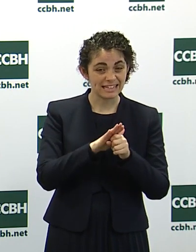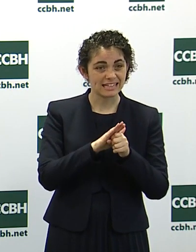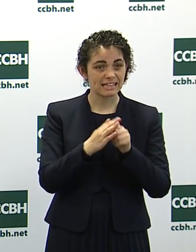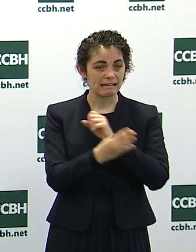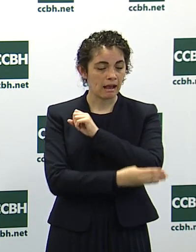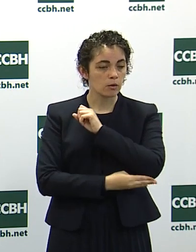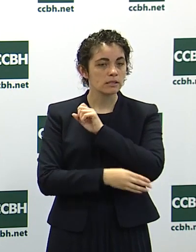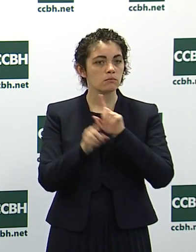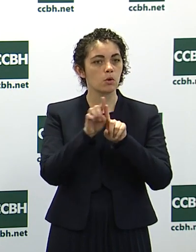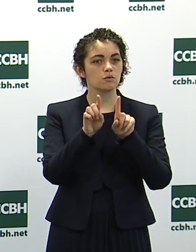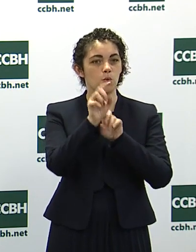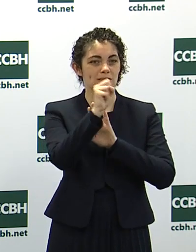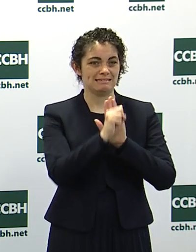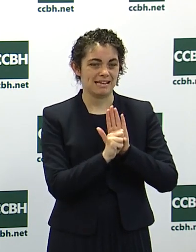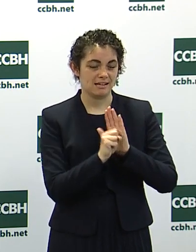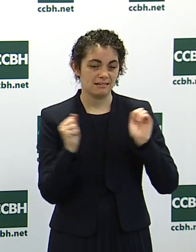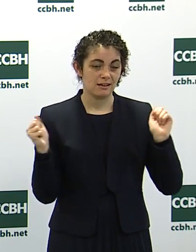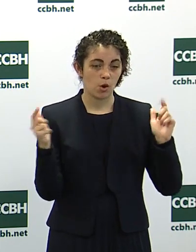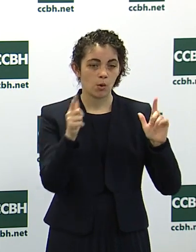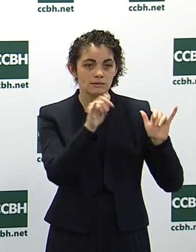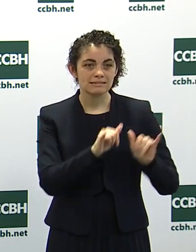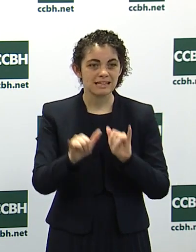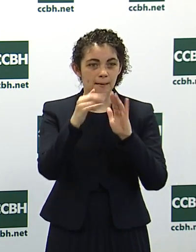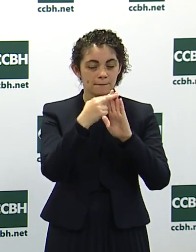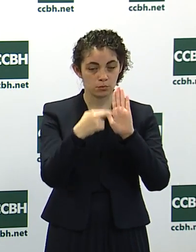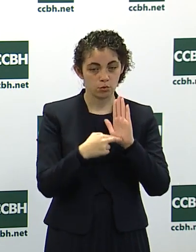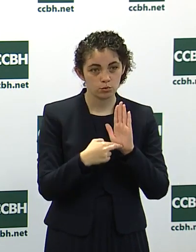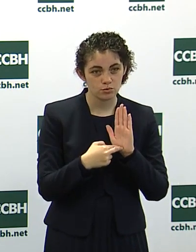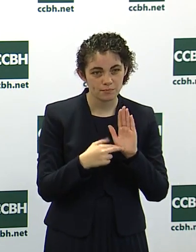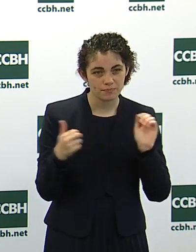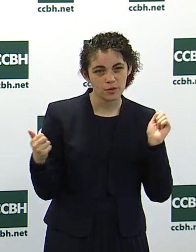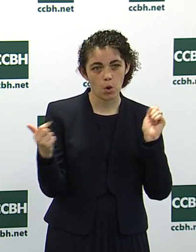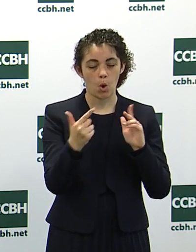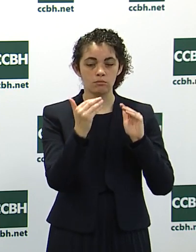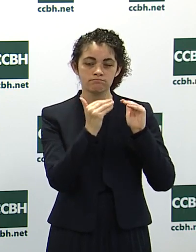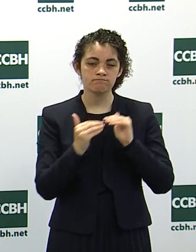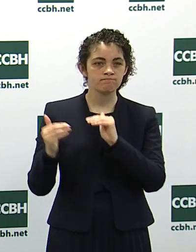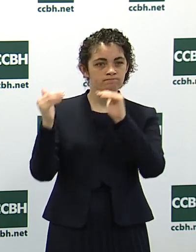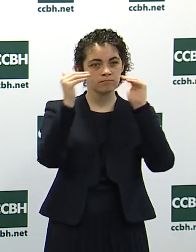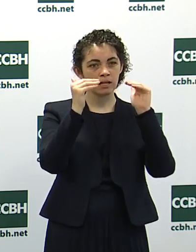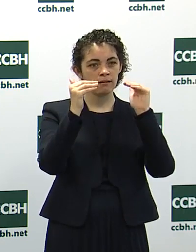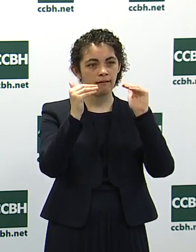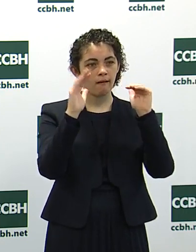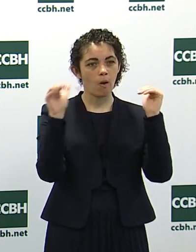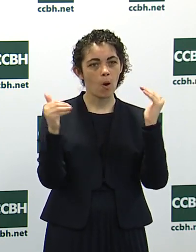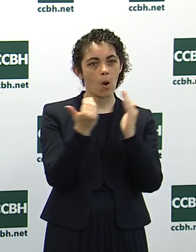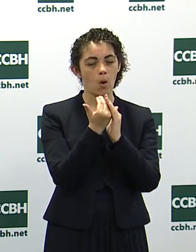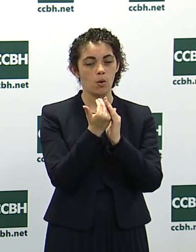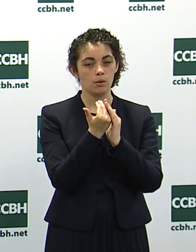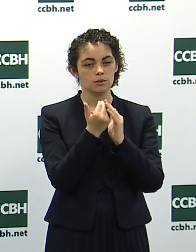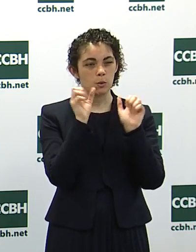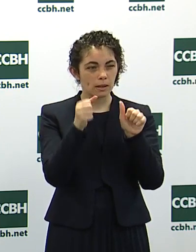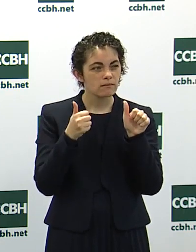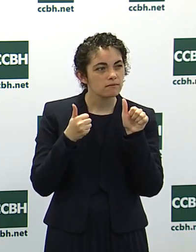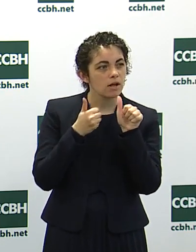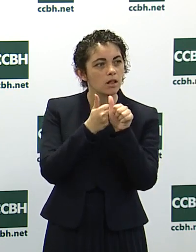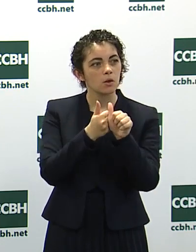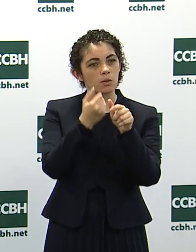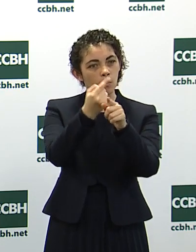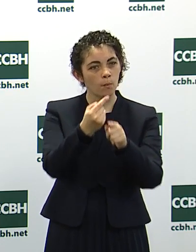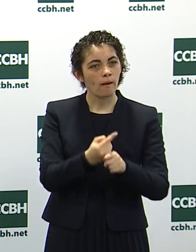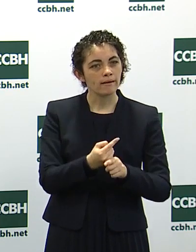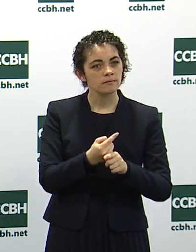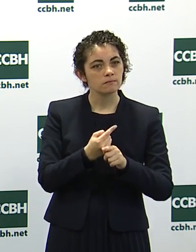of Ohio. They are good, reasonable, and fair, and they're a good way to track the extent